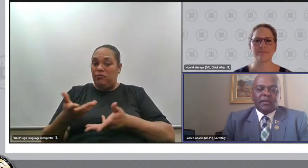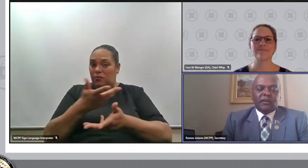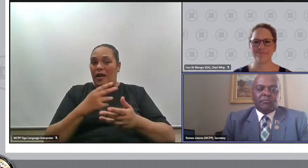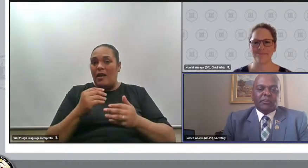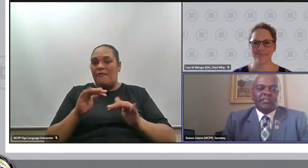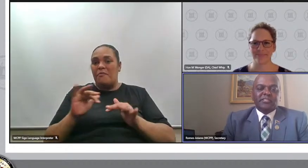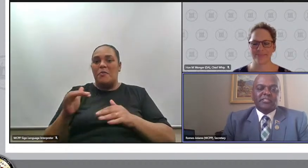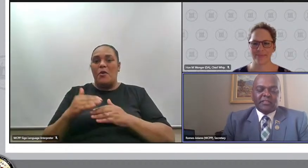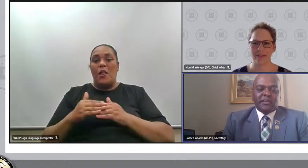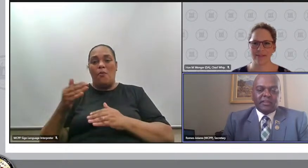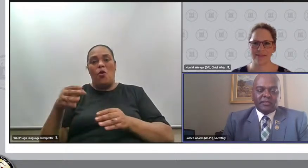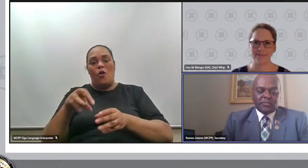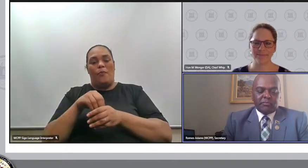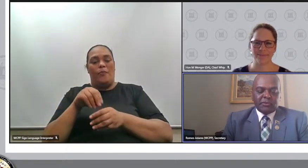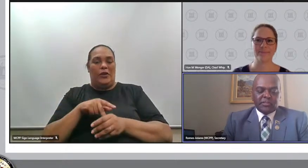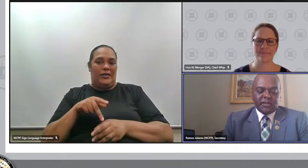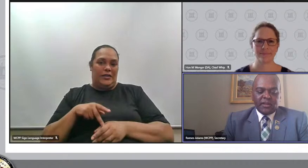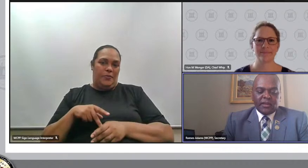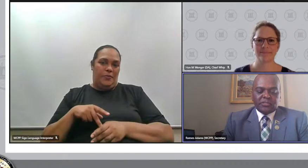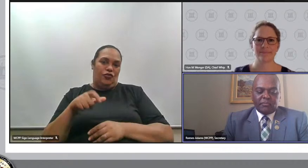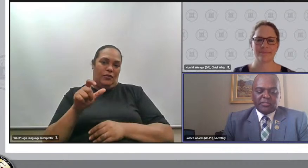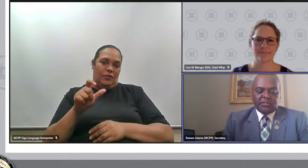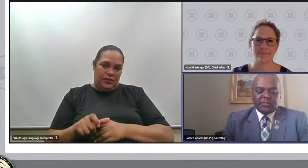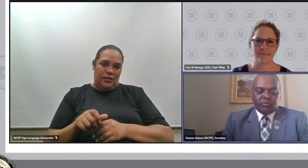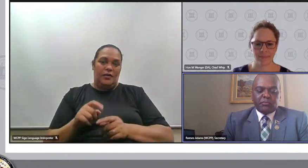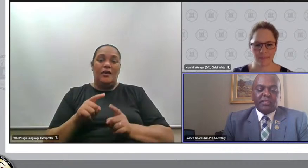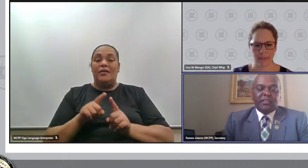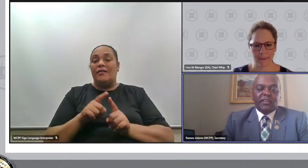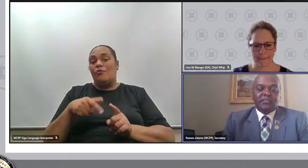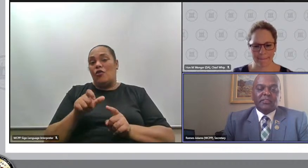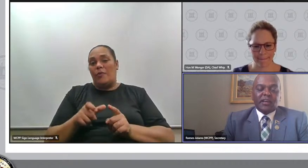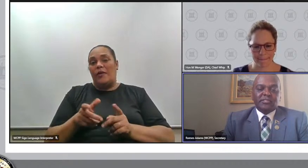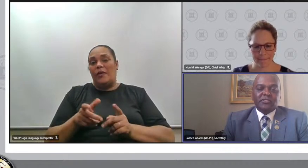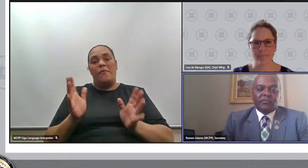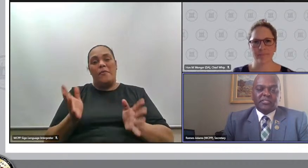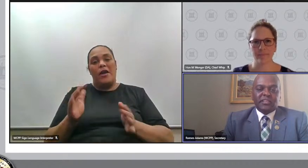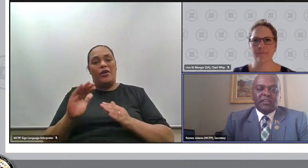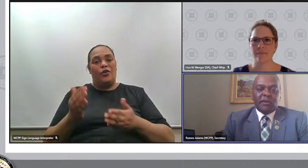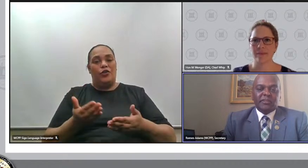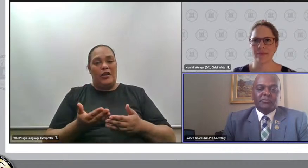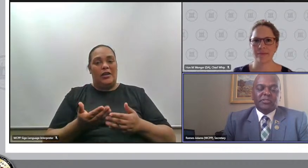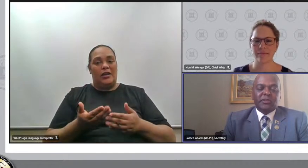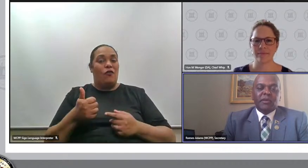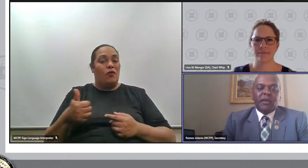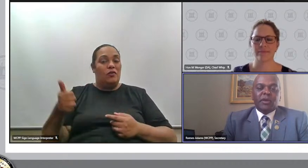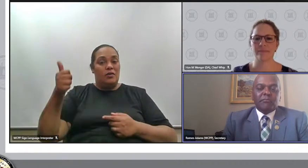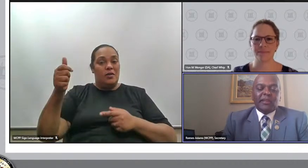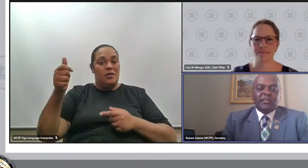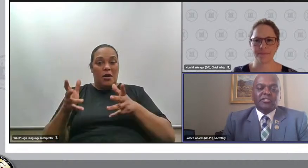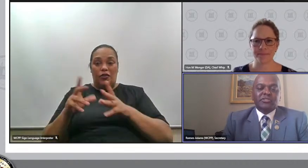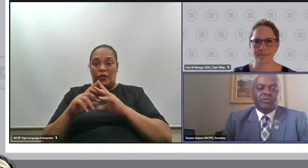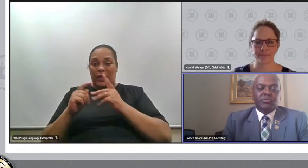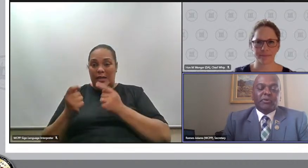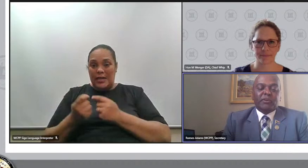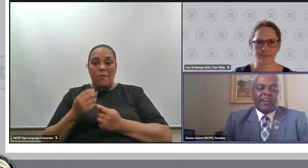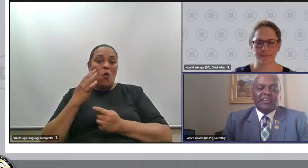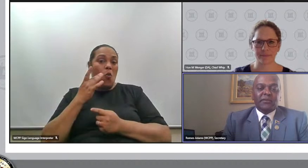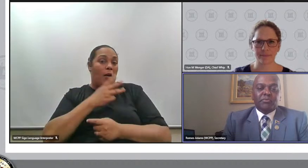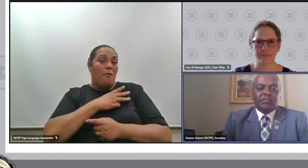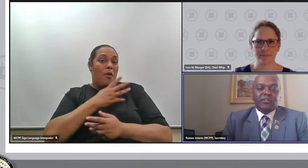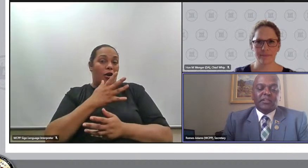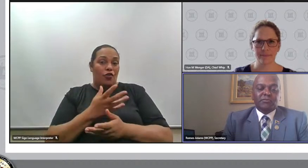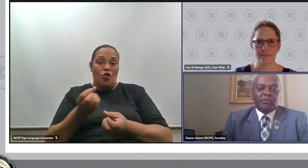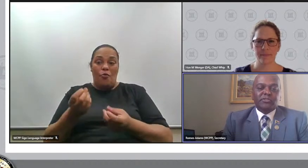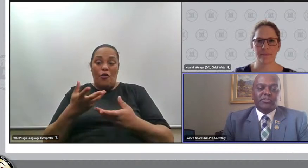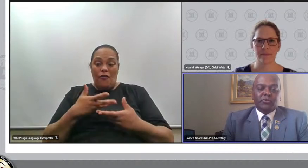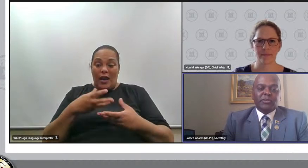people participating, Chairperson. Chairperson, that would be the introductions of the senior management team. When managers do provide